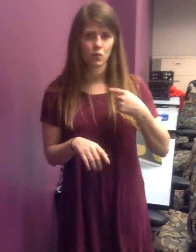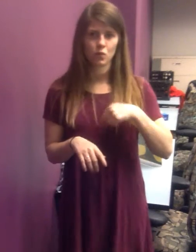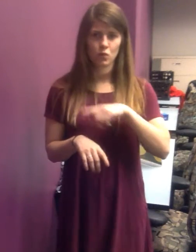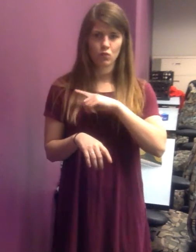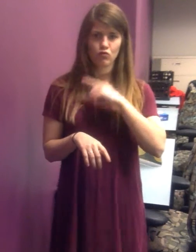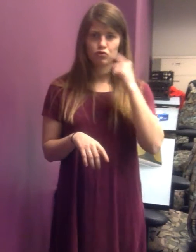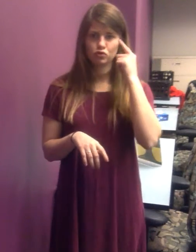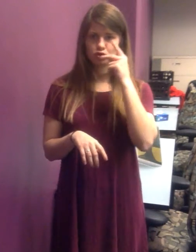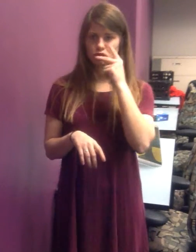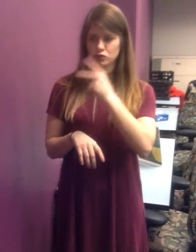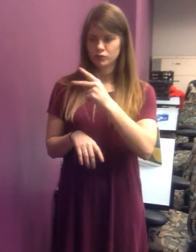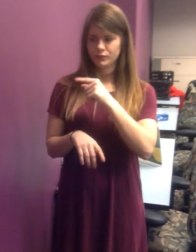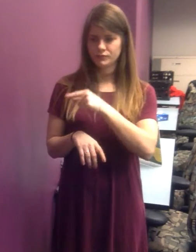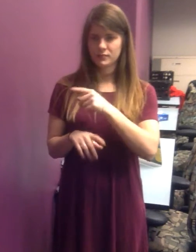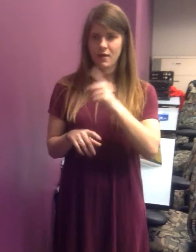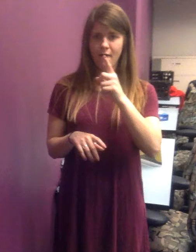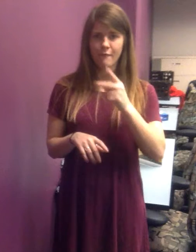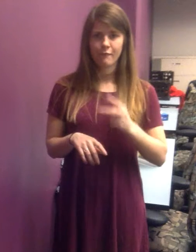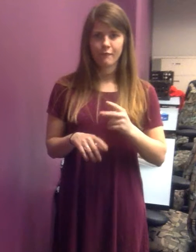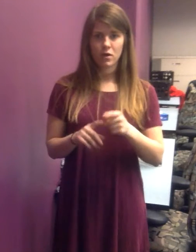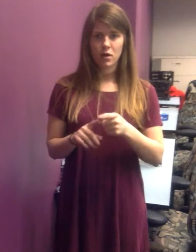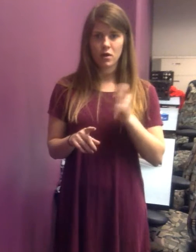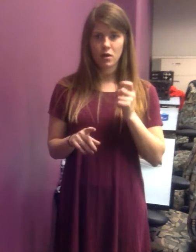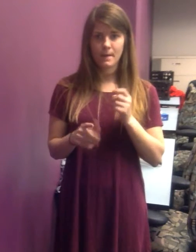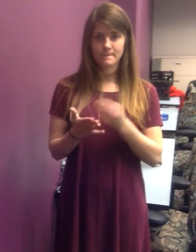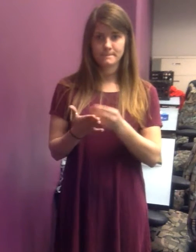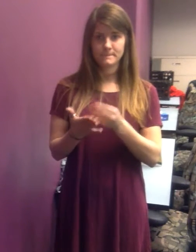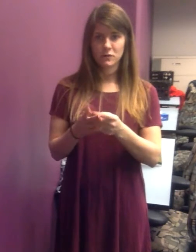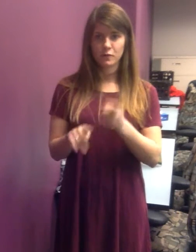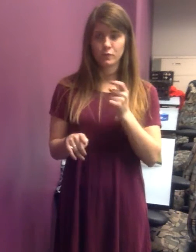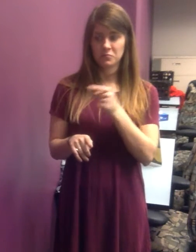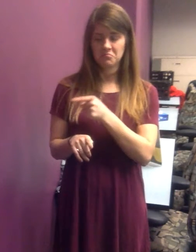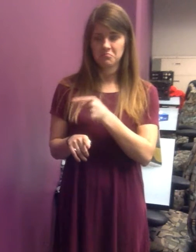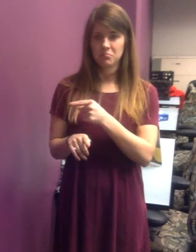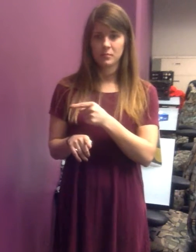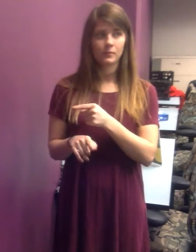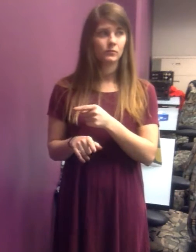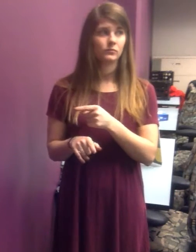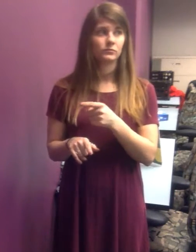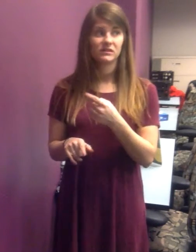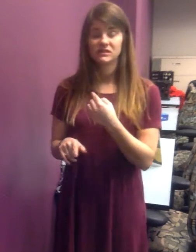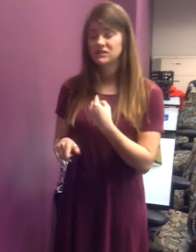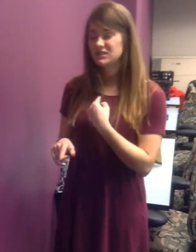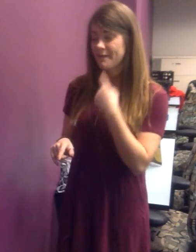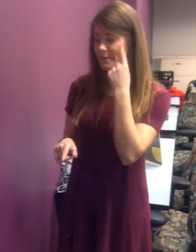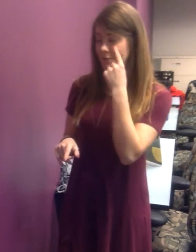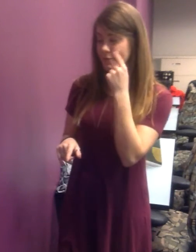publicly listed, I'm pretty sure. Their directors are listed, but the donors aren't. From this office on an